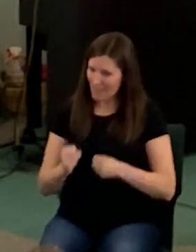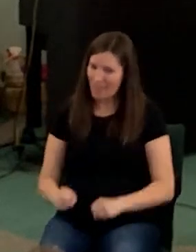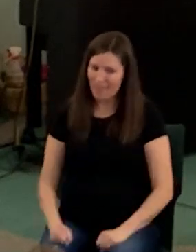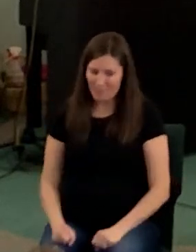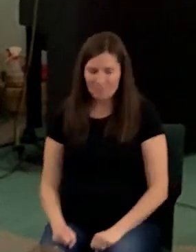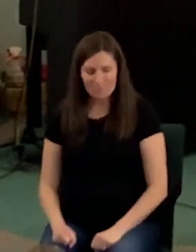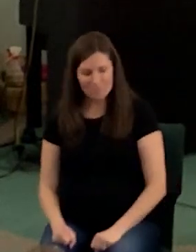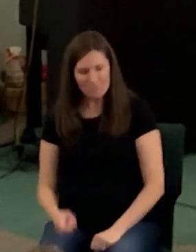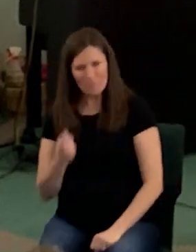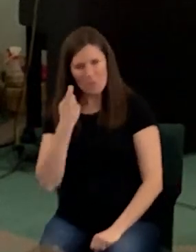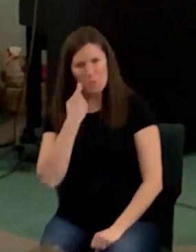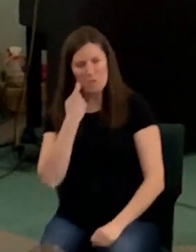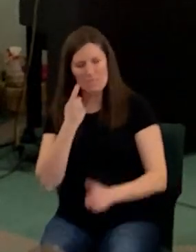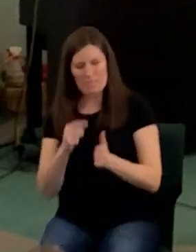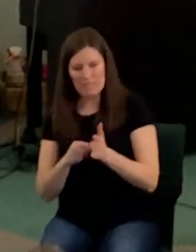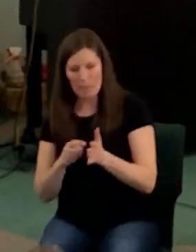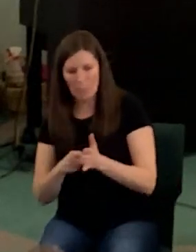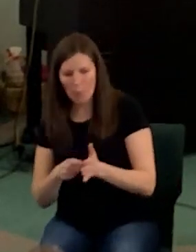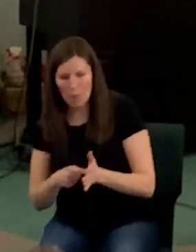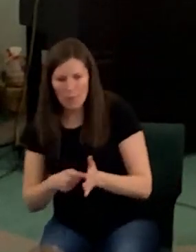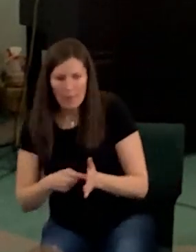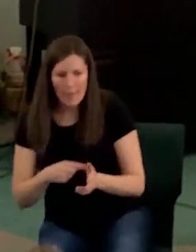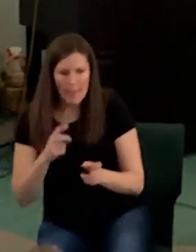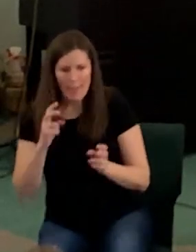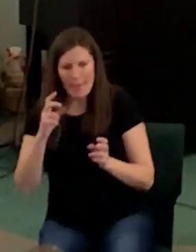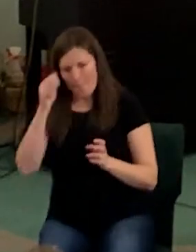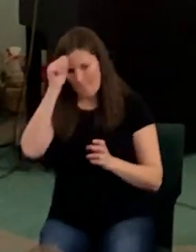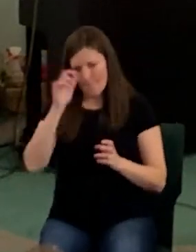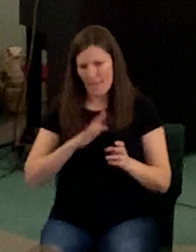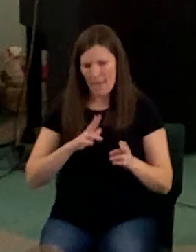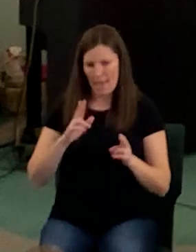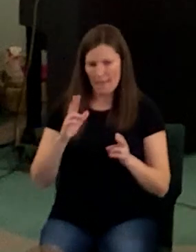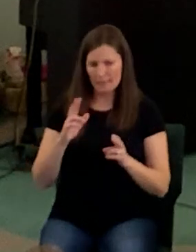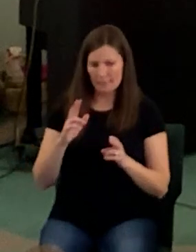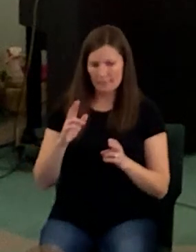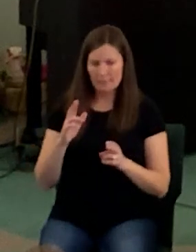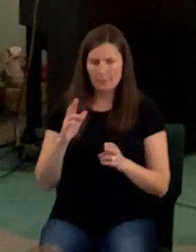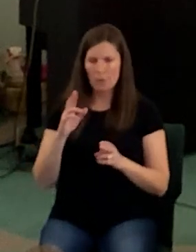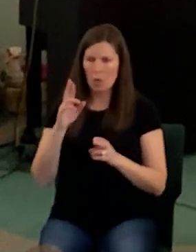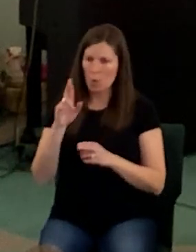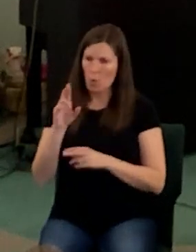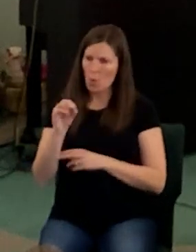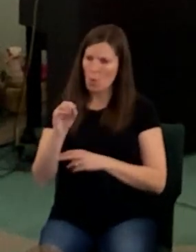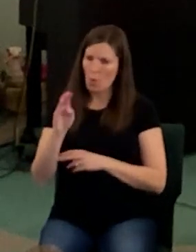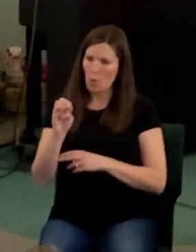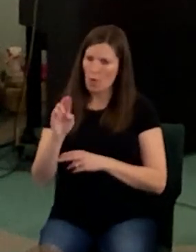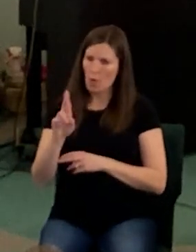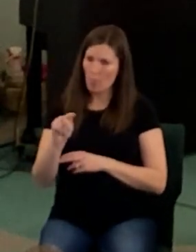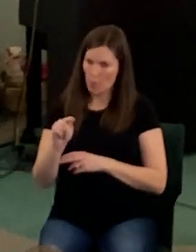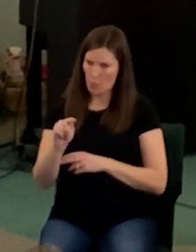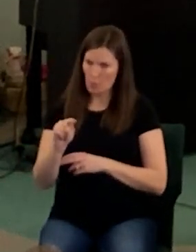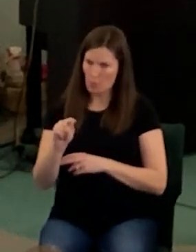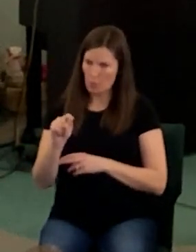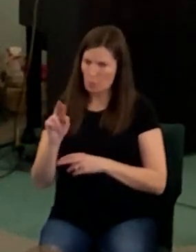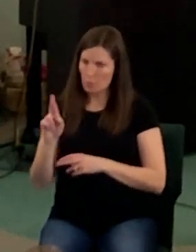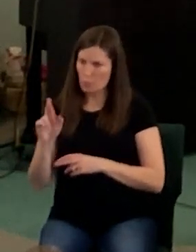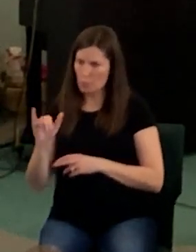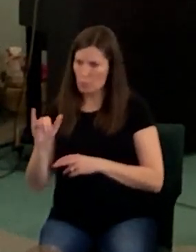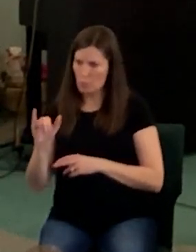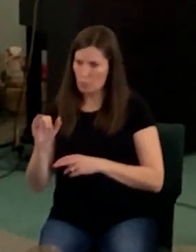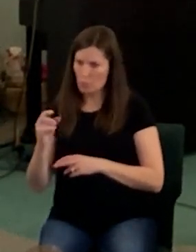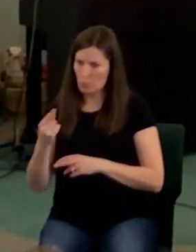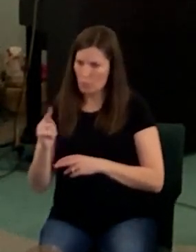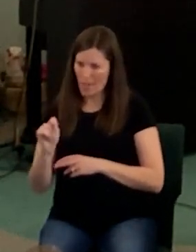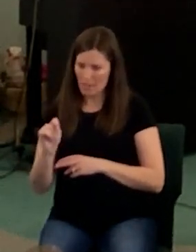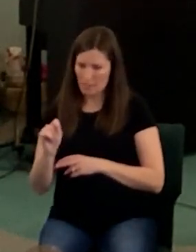A recent example of that is a guy named Robert Reichs. You might not know his name, but you're familiar with his work. He was